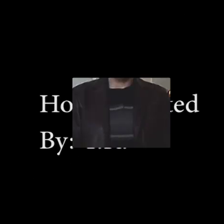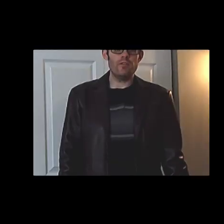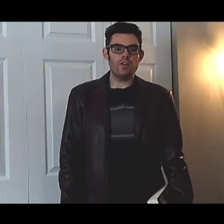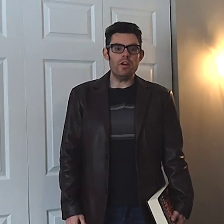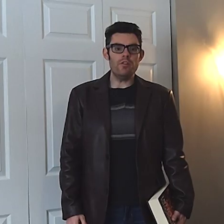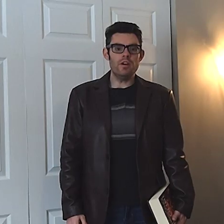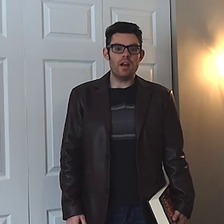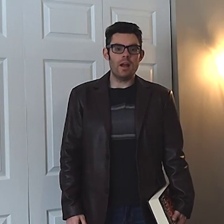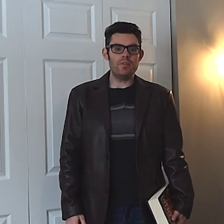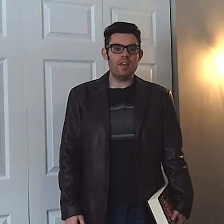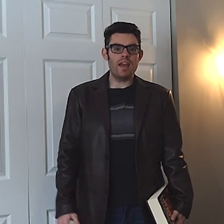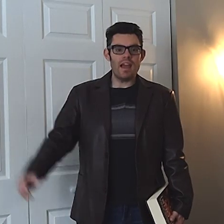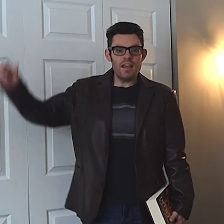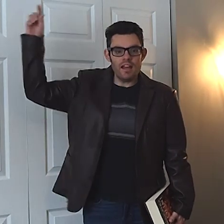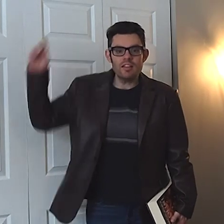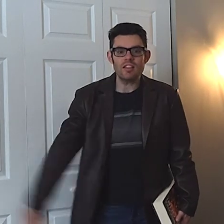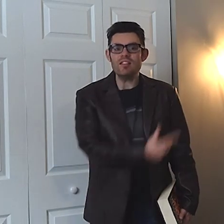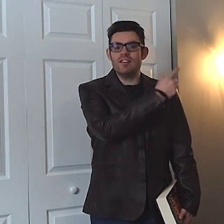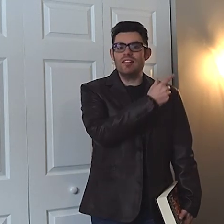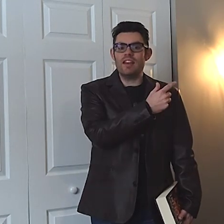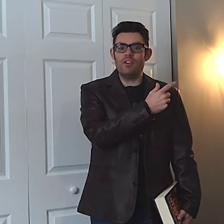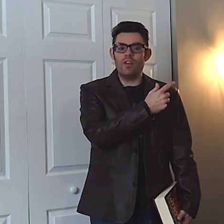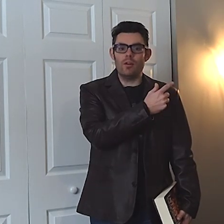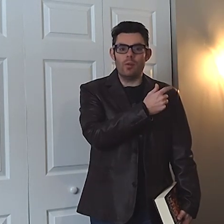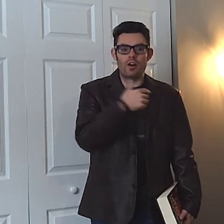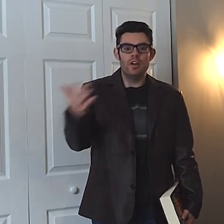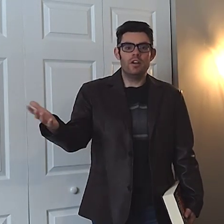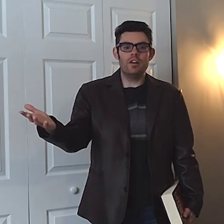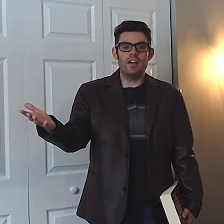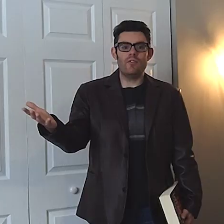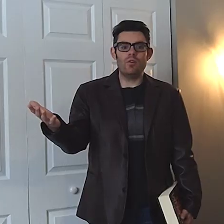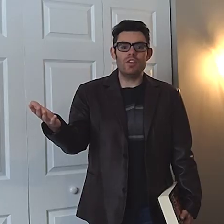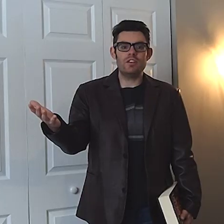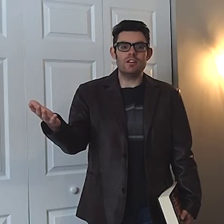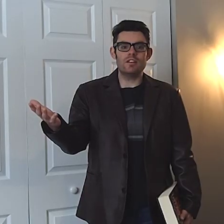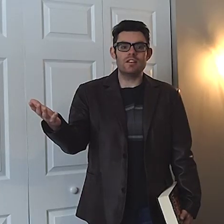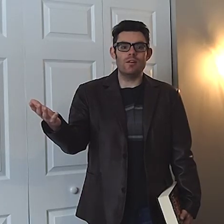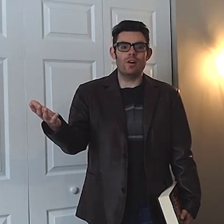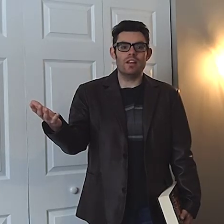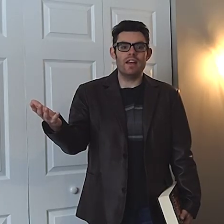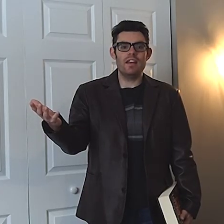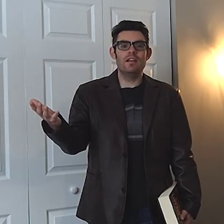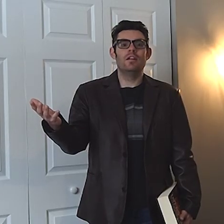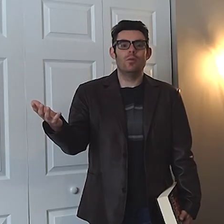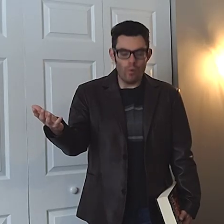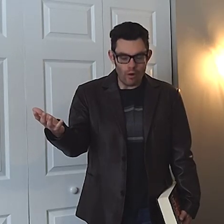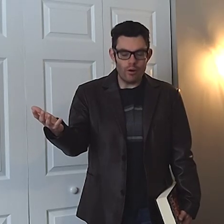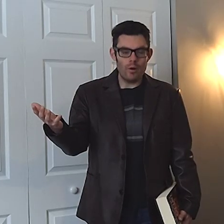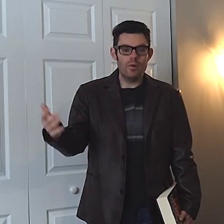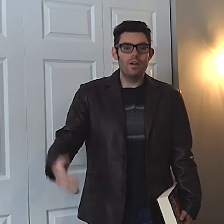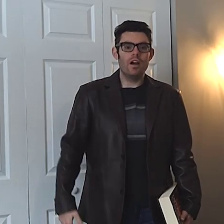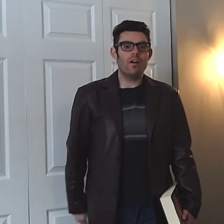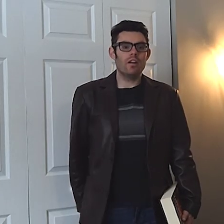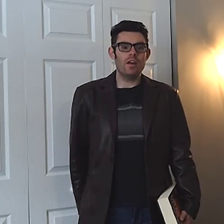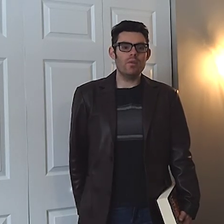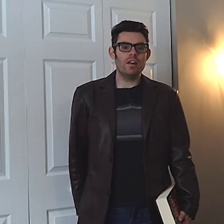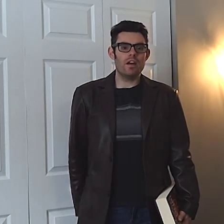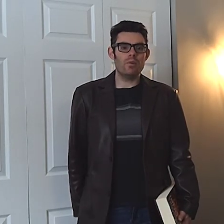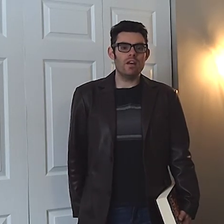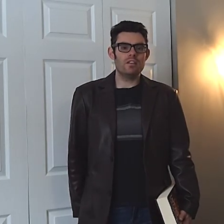Good afternoon, I'm TK, and this is TK's video blog. Good to have you with us, good to see you all again. Welcome. Alright, now that we got out of the way, let's get